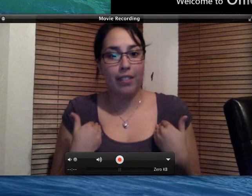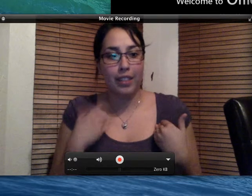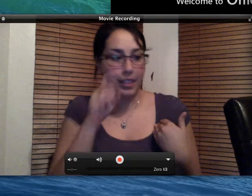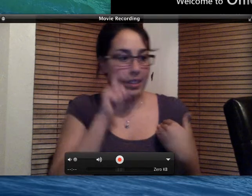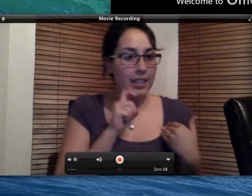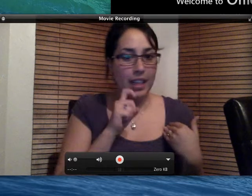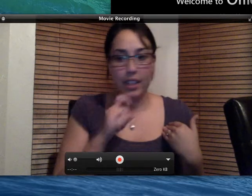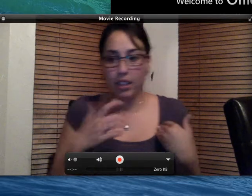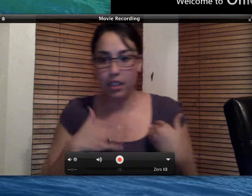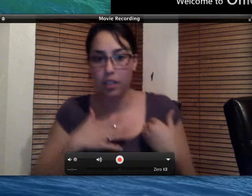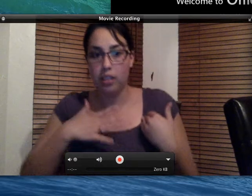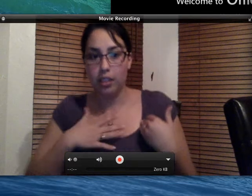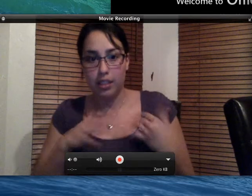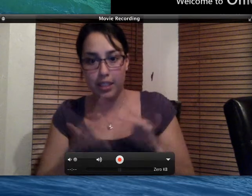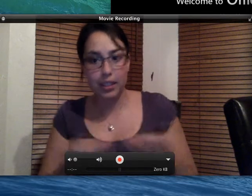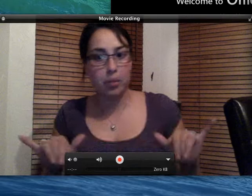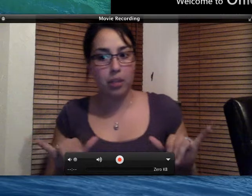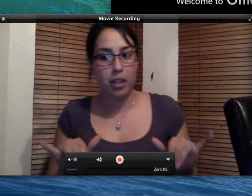And